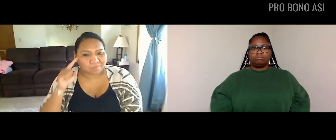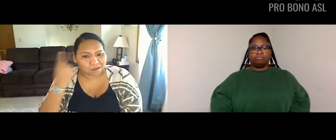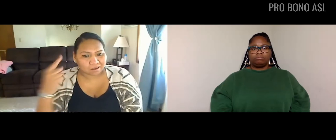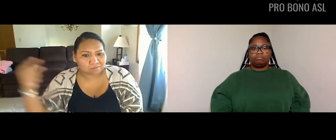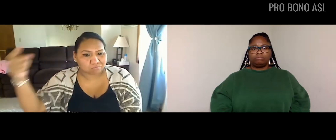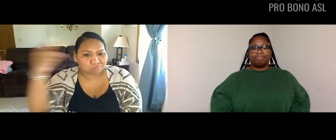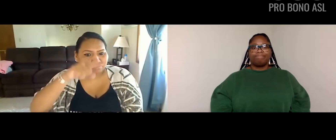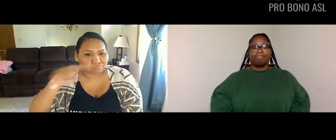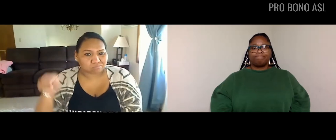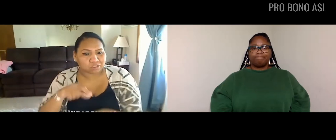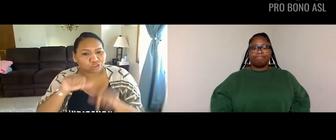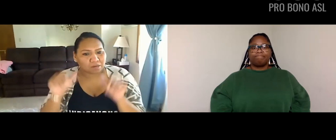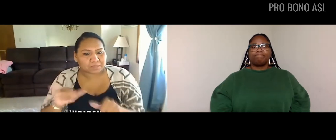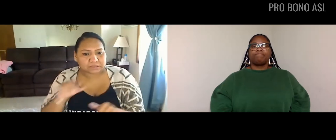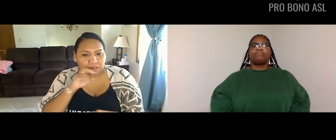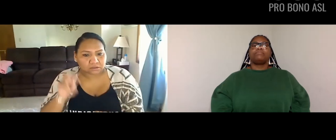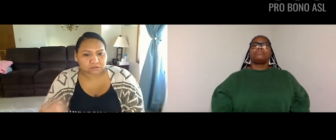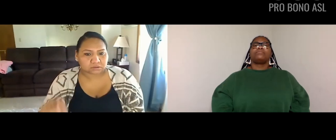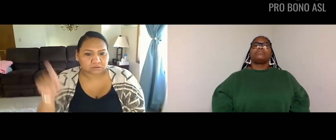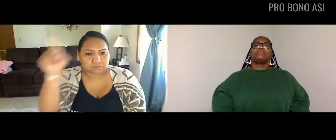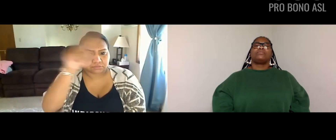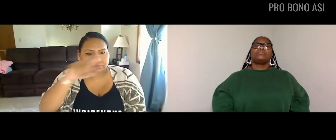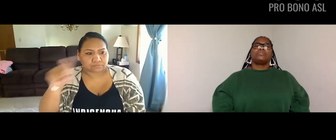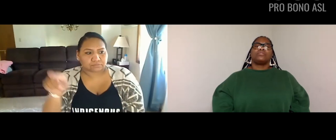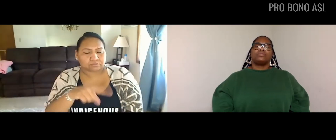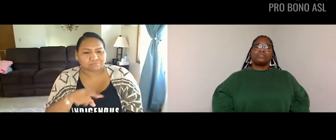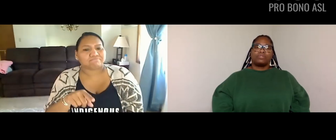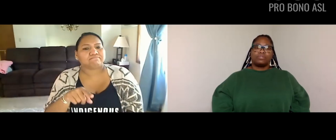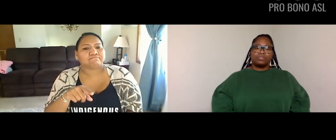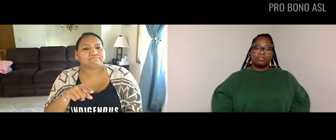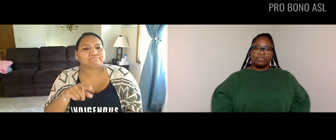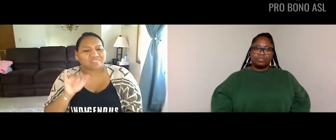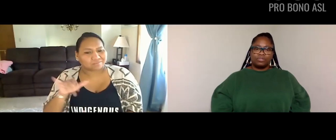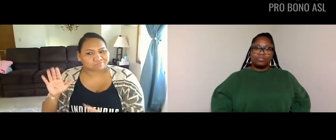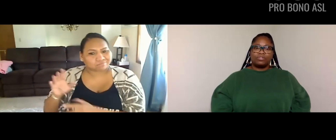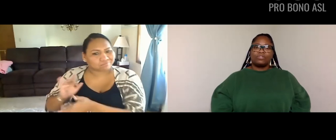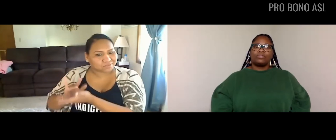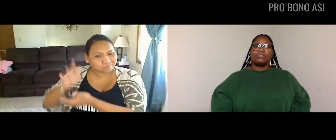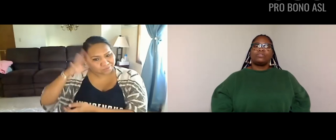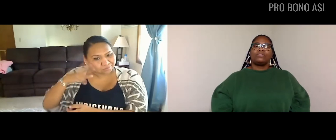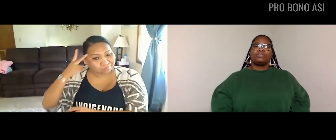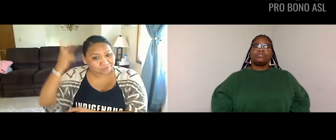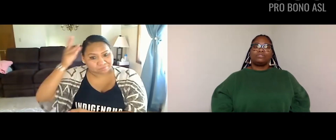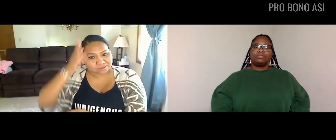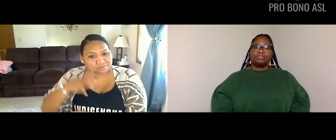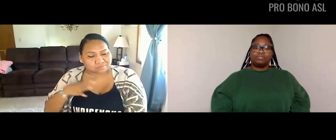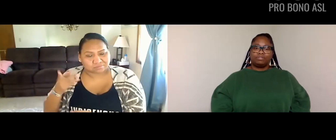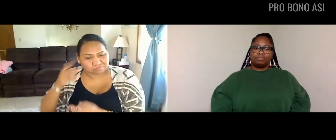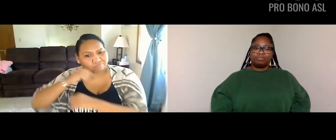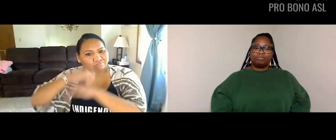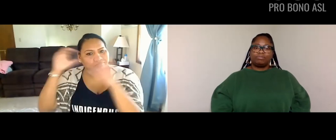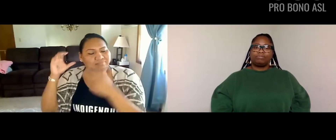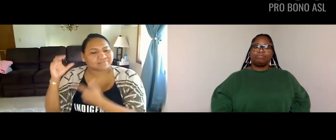But again, our medicine man predicted a black snake. And that blackness was representing